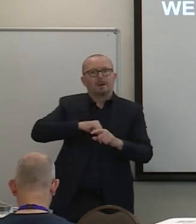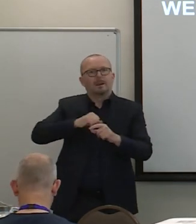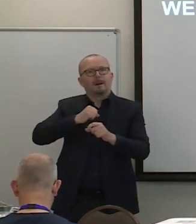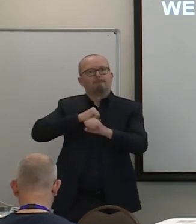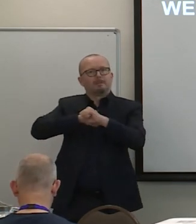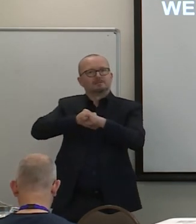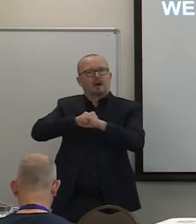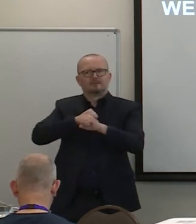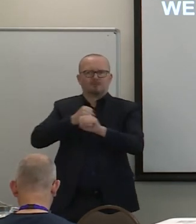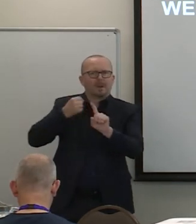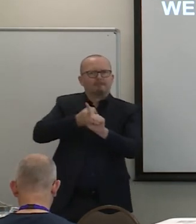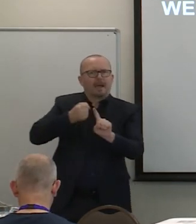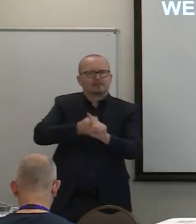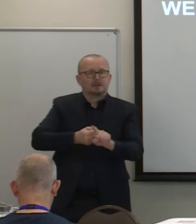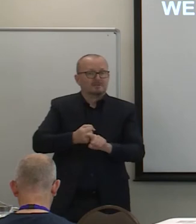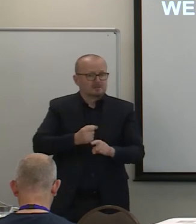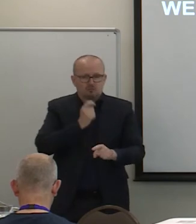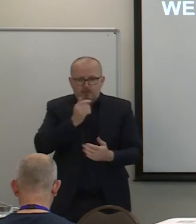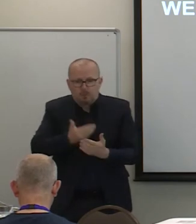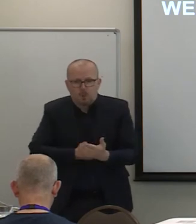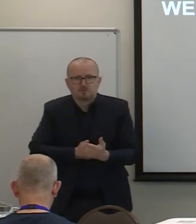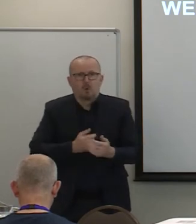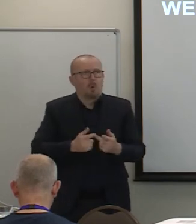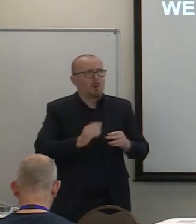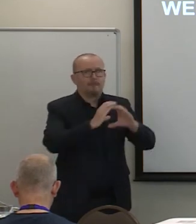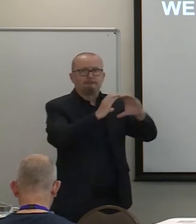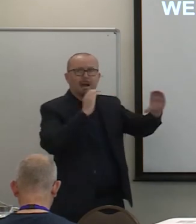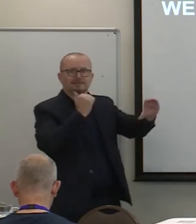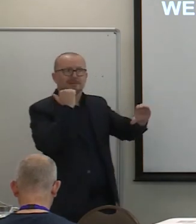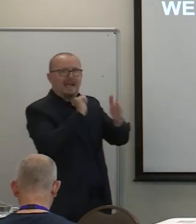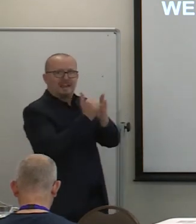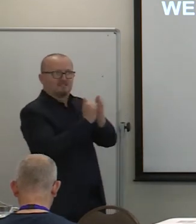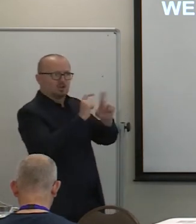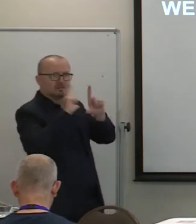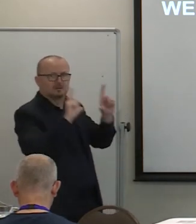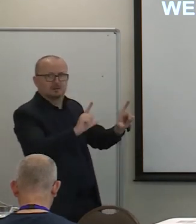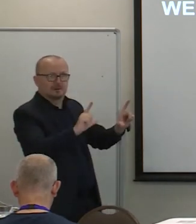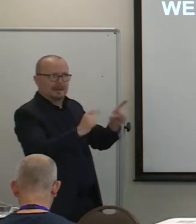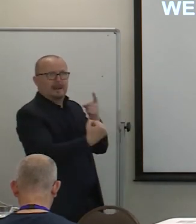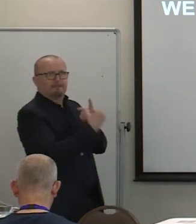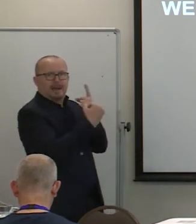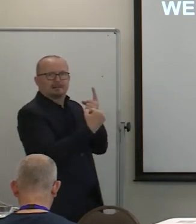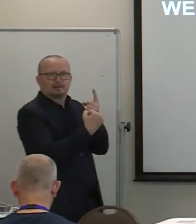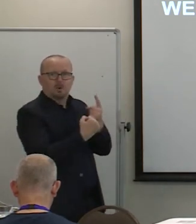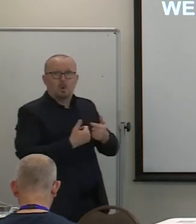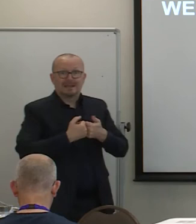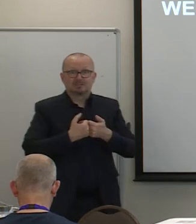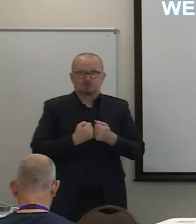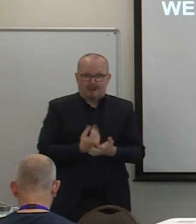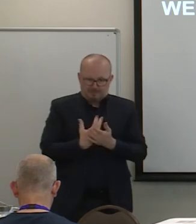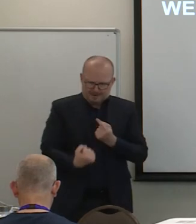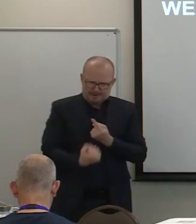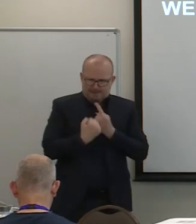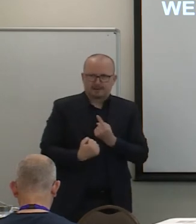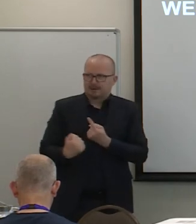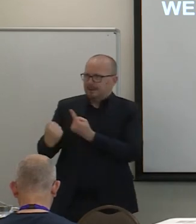whether it's a report or it's an advert on the back of the bus. Anything that we do, an Instagram post, is trying to grab people's